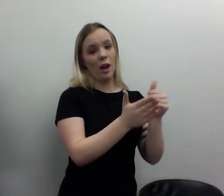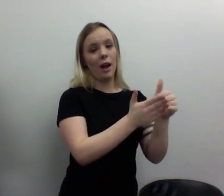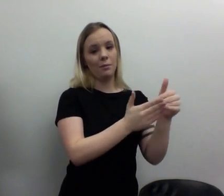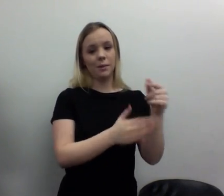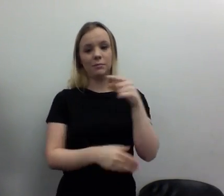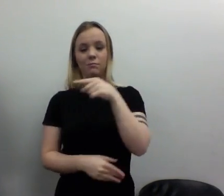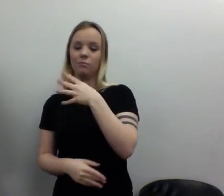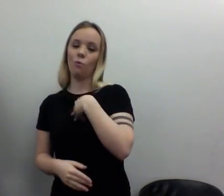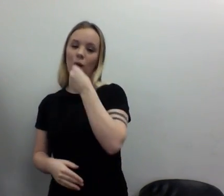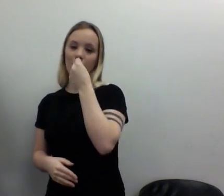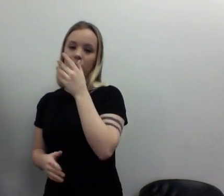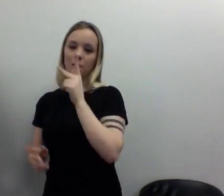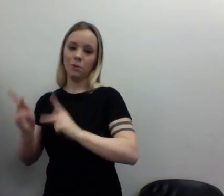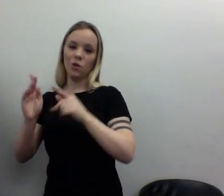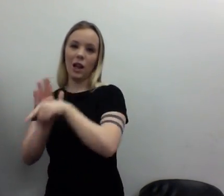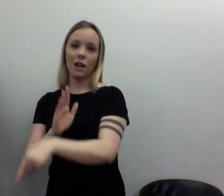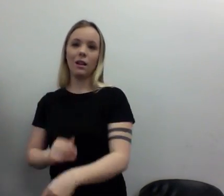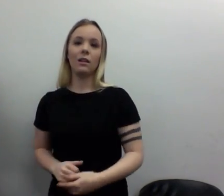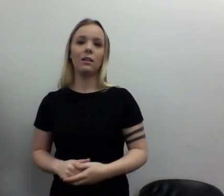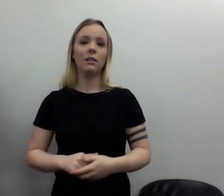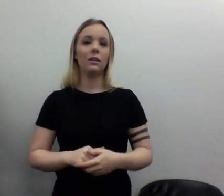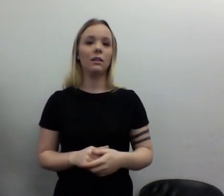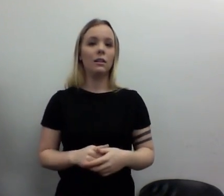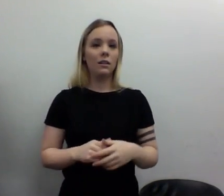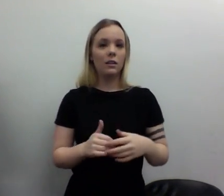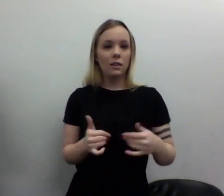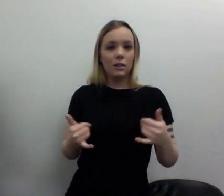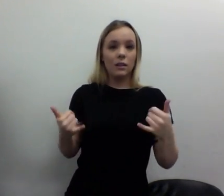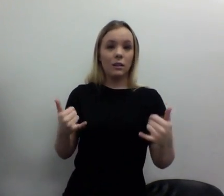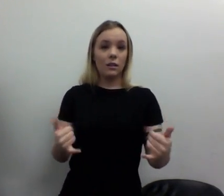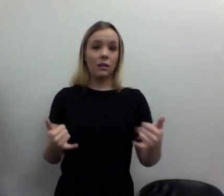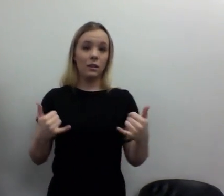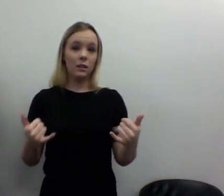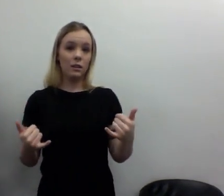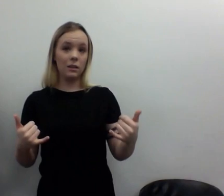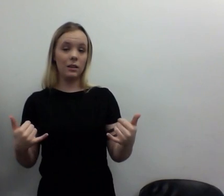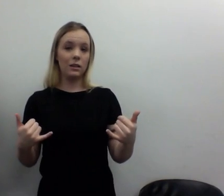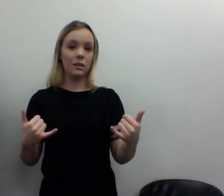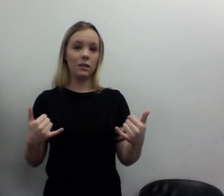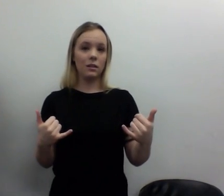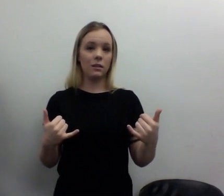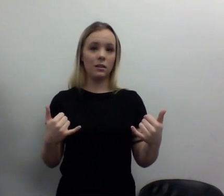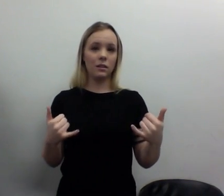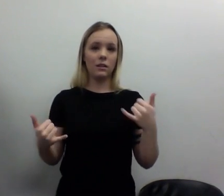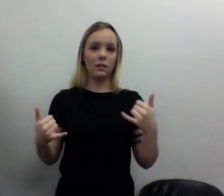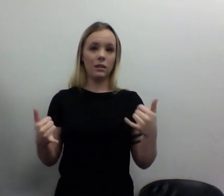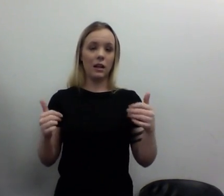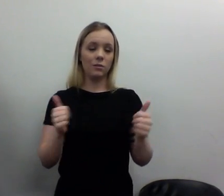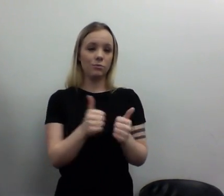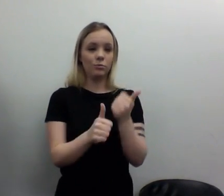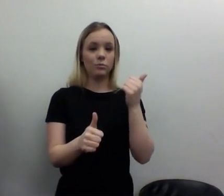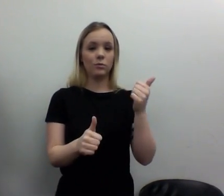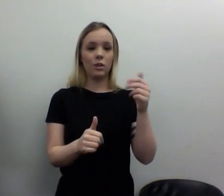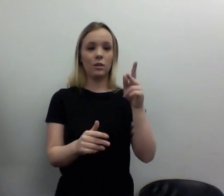a majority of victims and offenders, not just a disproportionate number, but an absolute majority of victims and offenders of